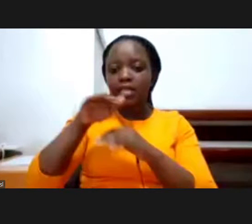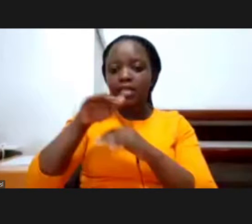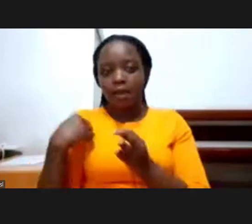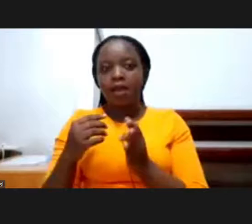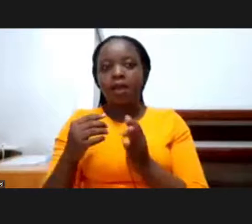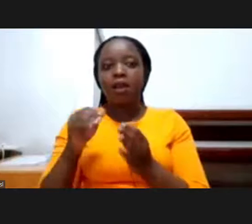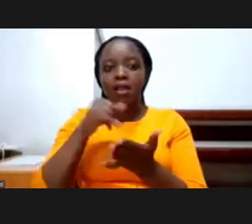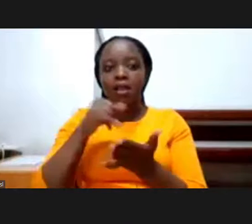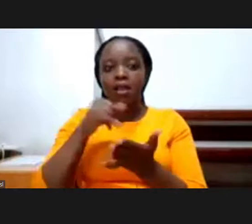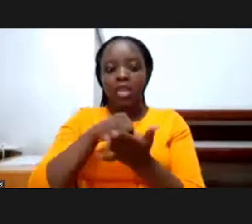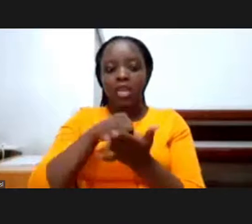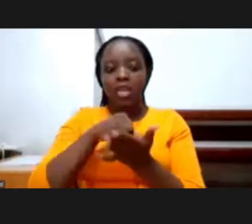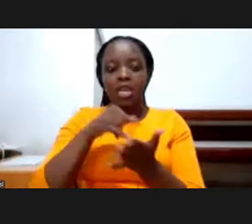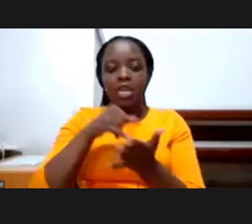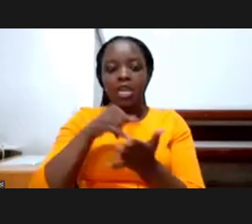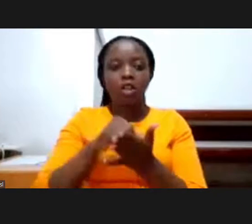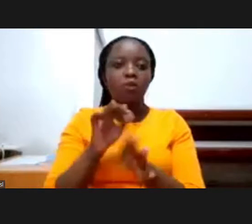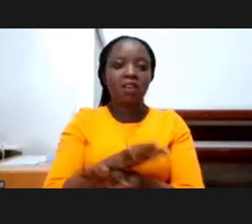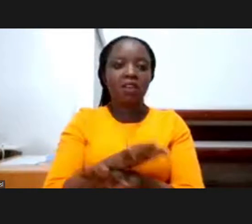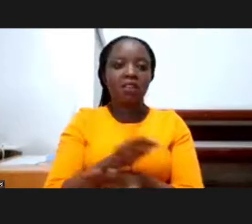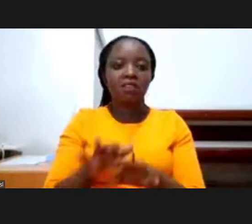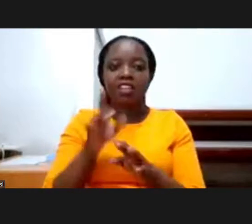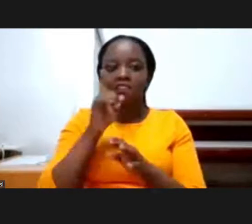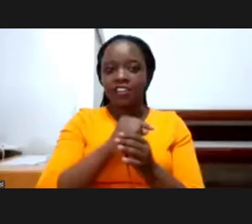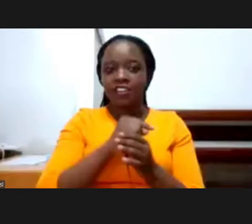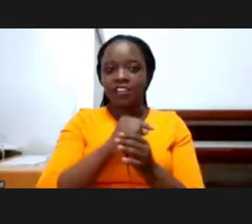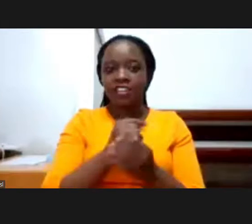Over to you, panelists.